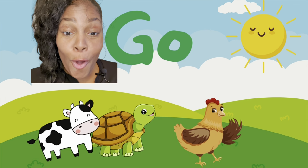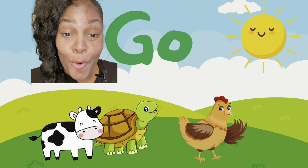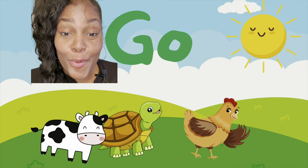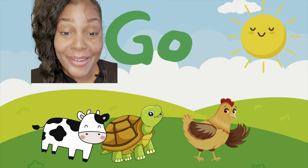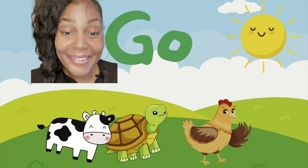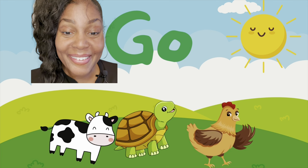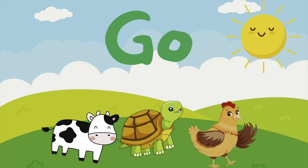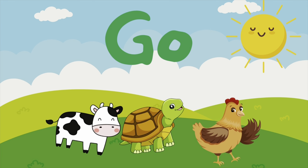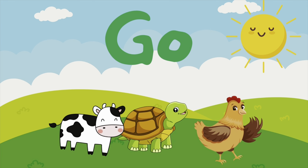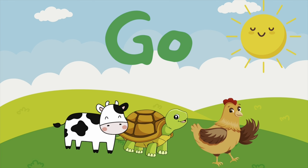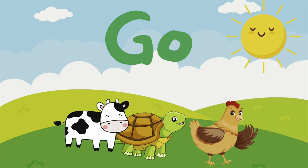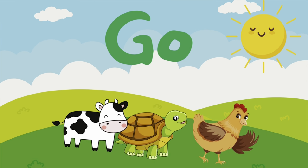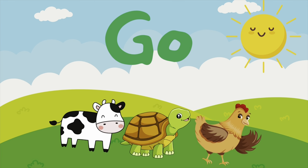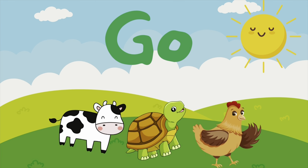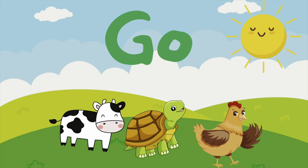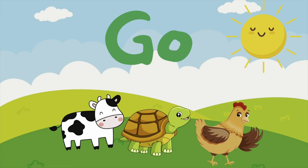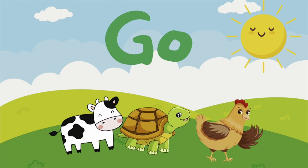Go.